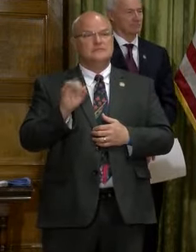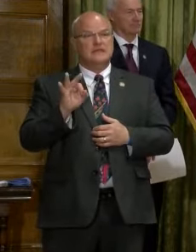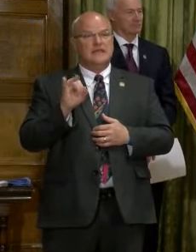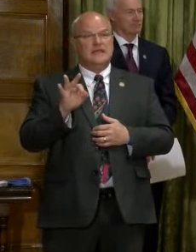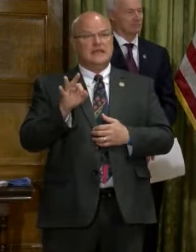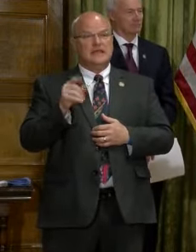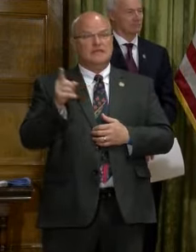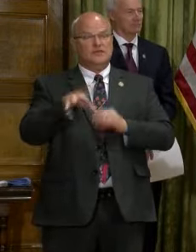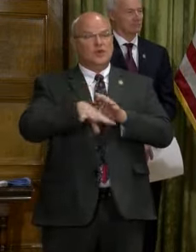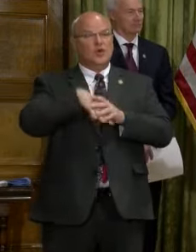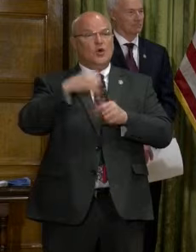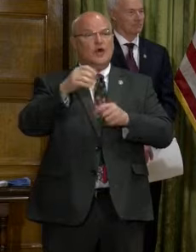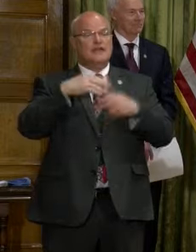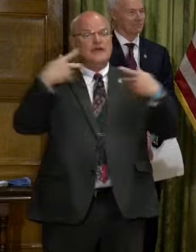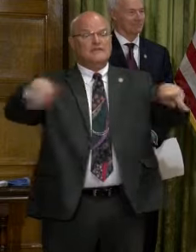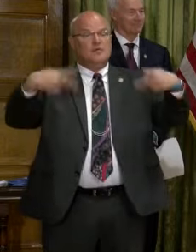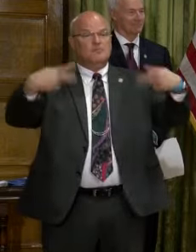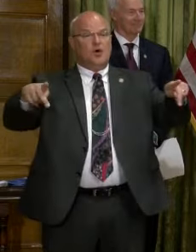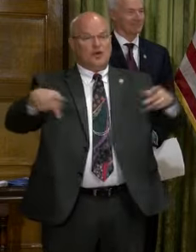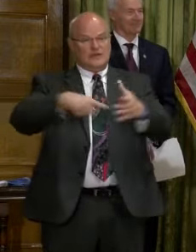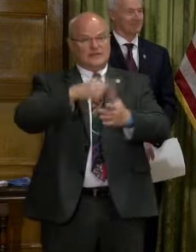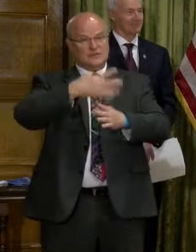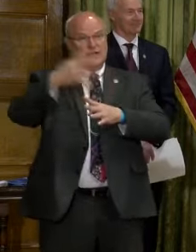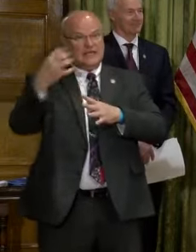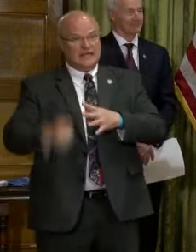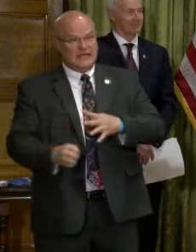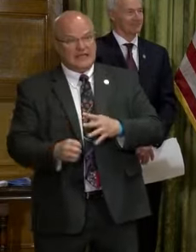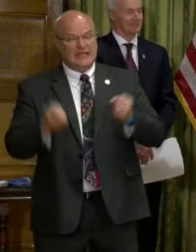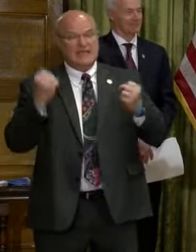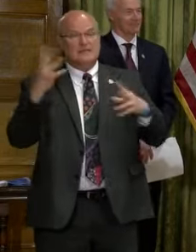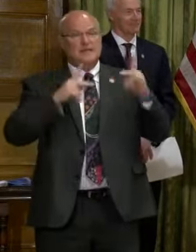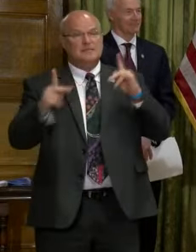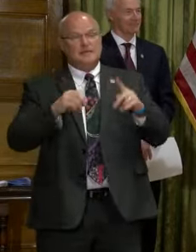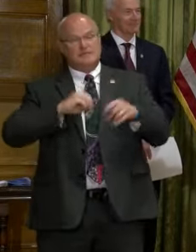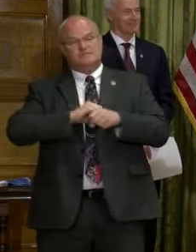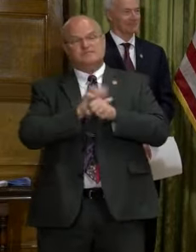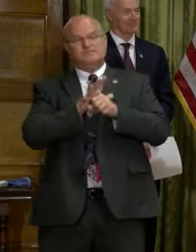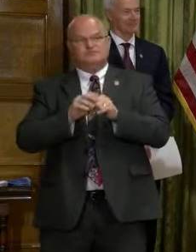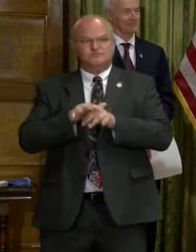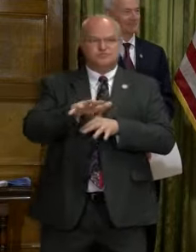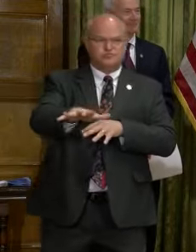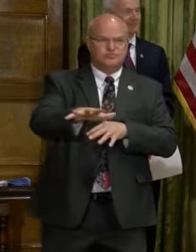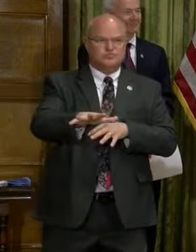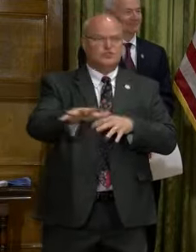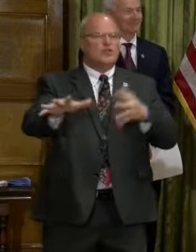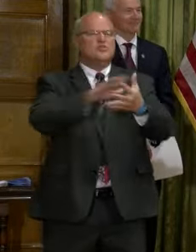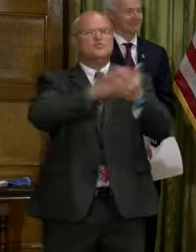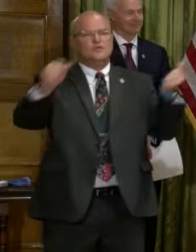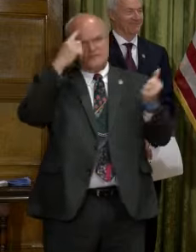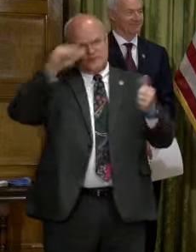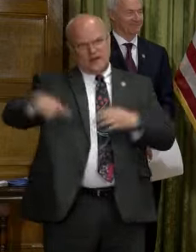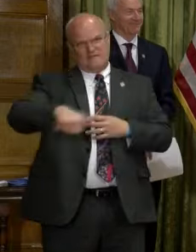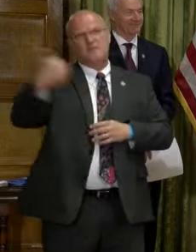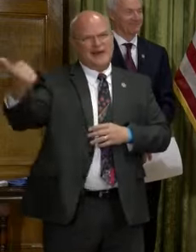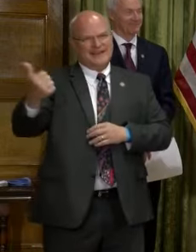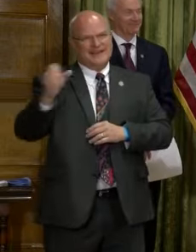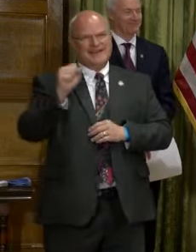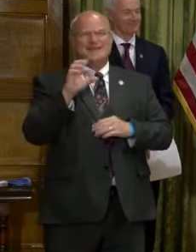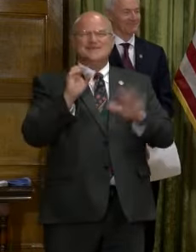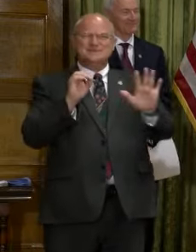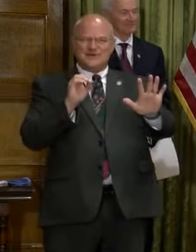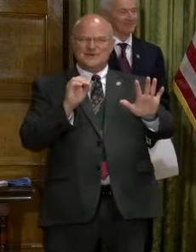if you go out and throw a party this weekend and you get a bunch of people infected, our numbers go up, you'll ruin it for everyone. So